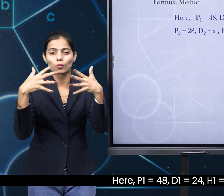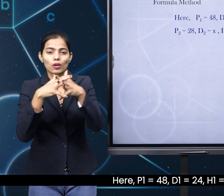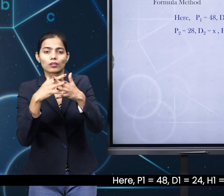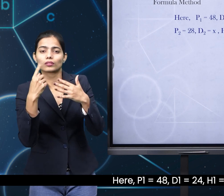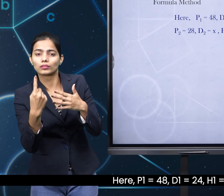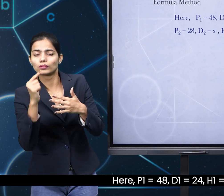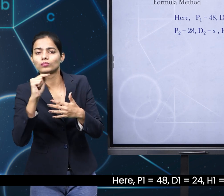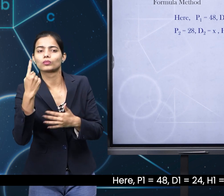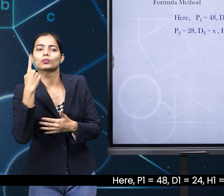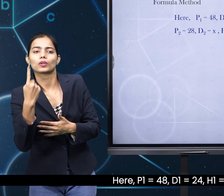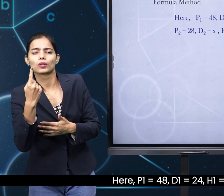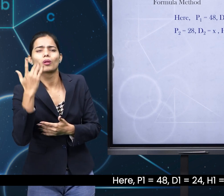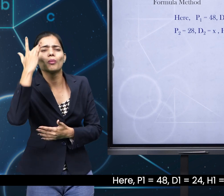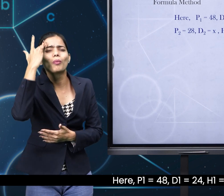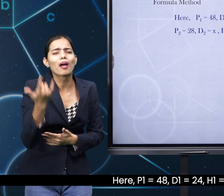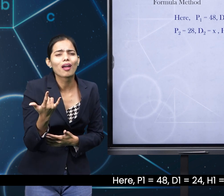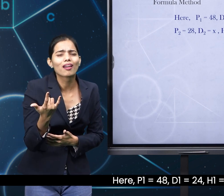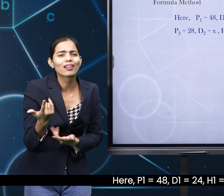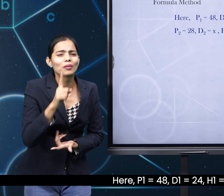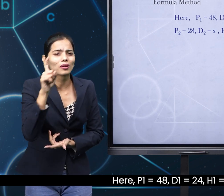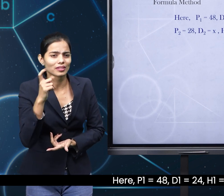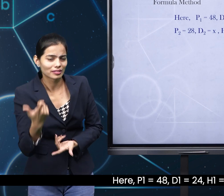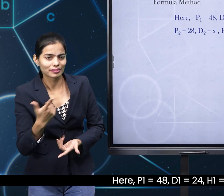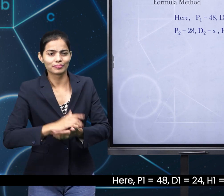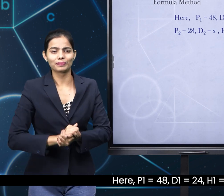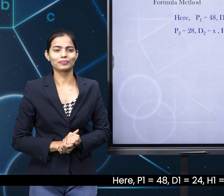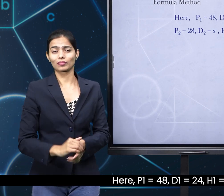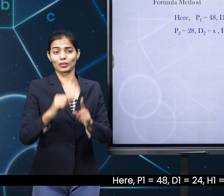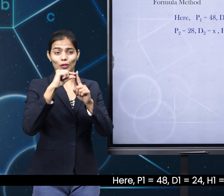to 7 and W1 is equal to 1. Why?